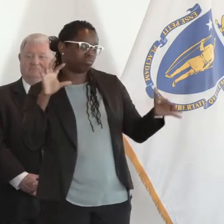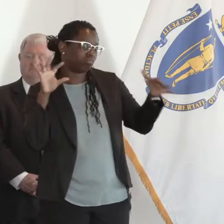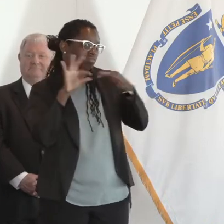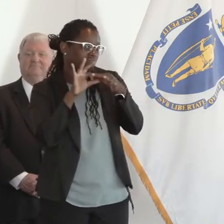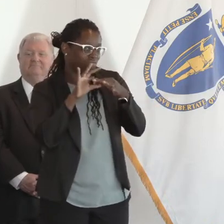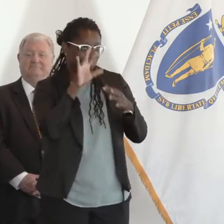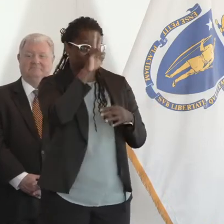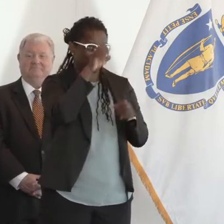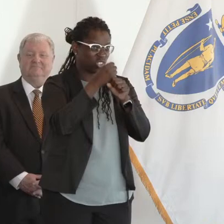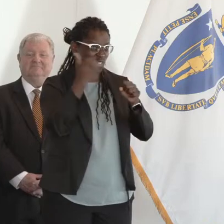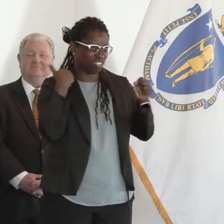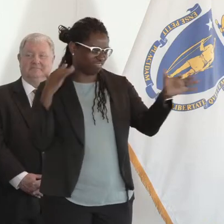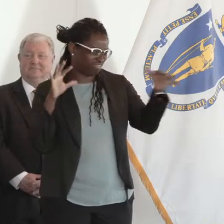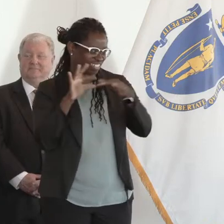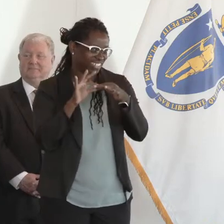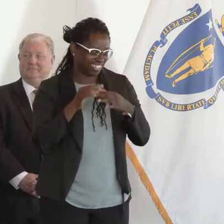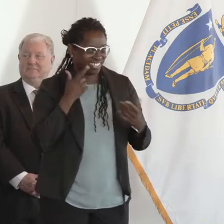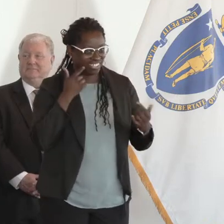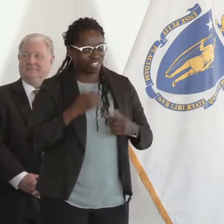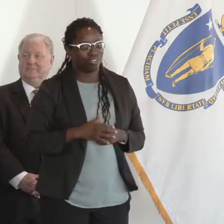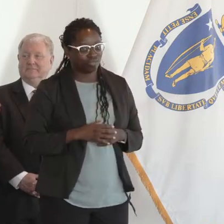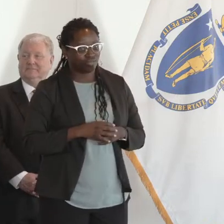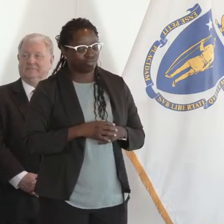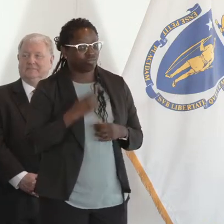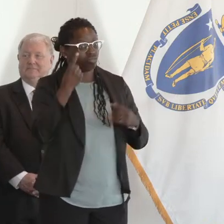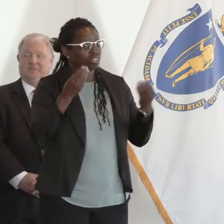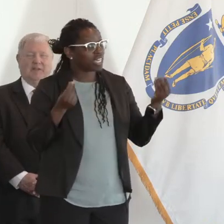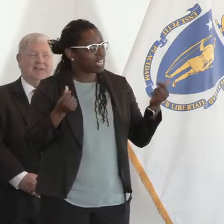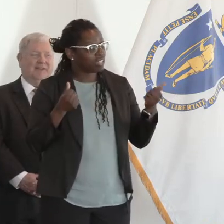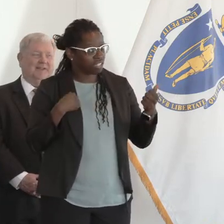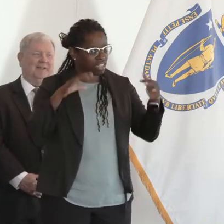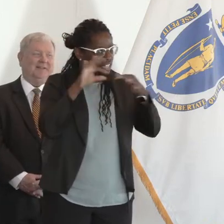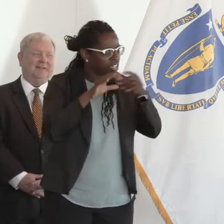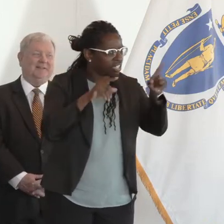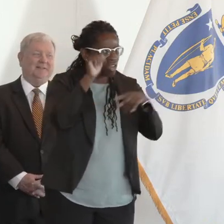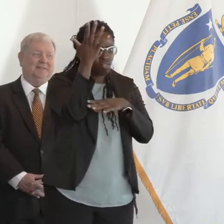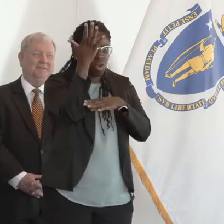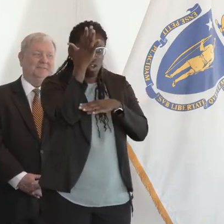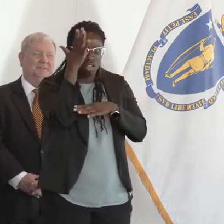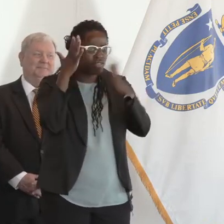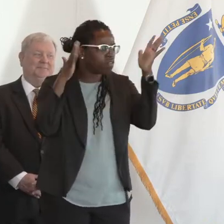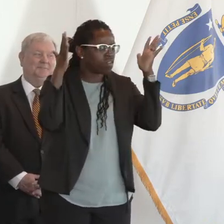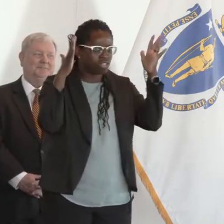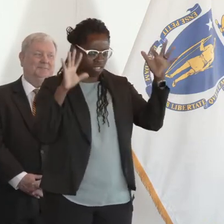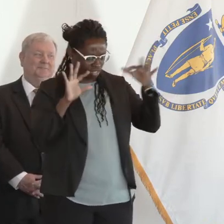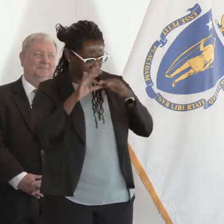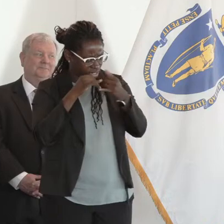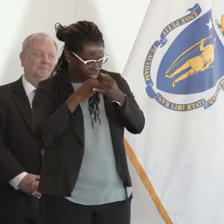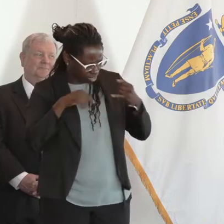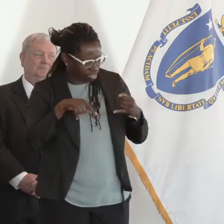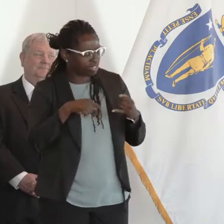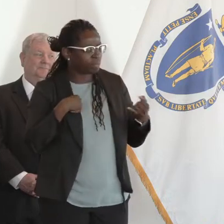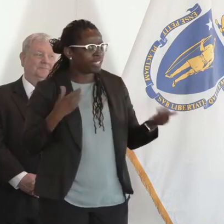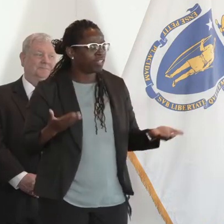We're one sovereign. We should never have let you go. You have all those forests to play with that we don't have here. But it's always wonderful to